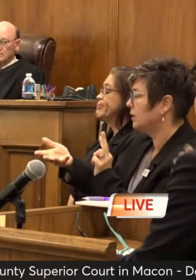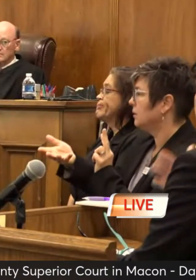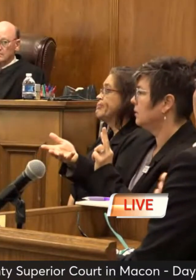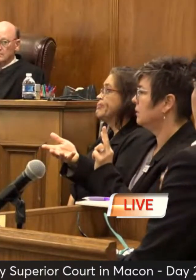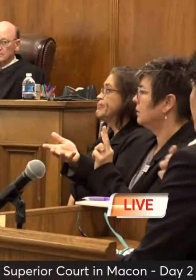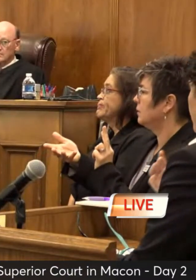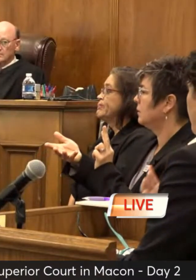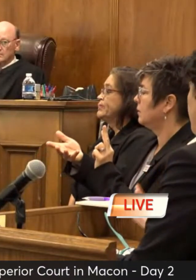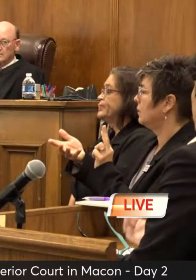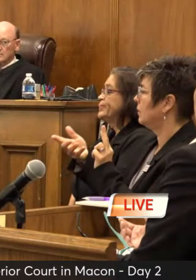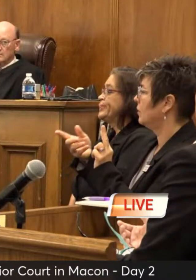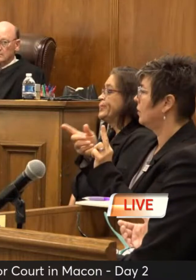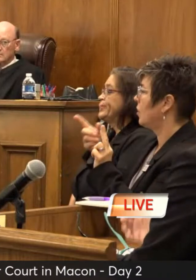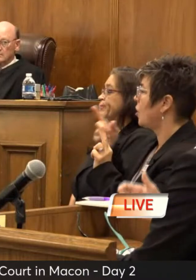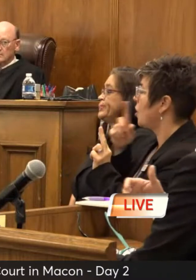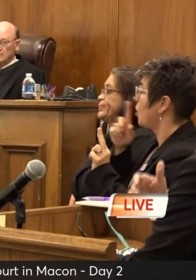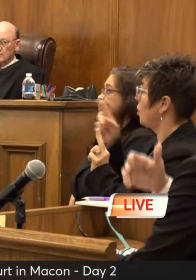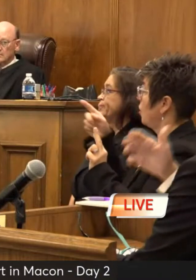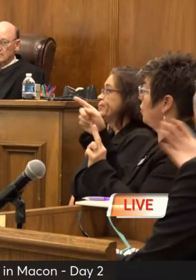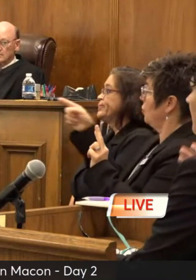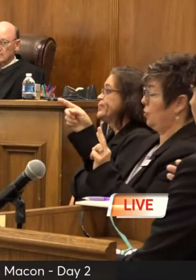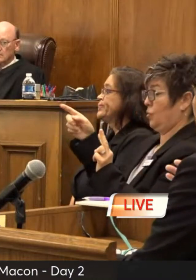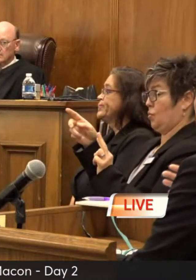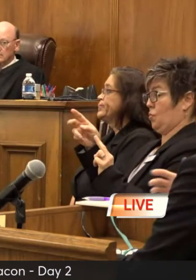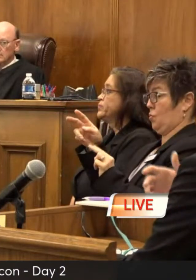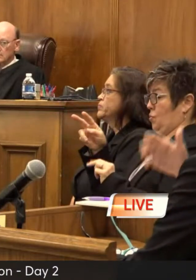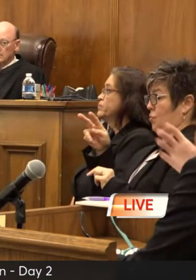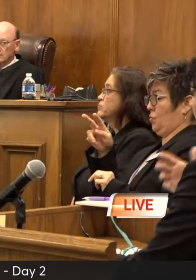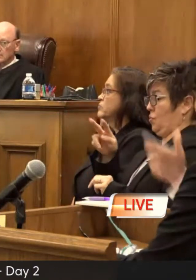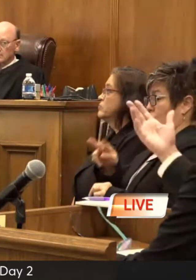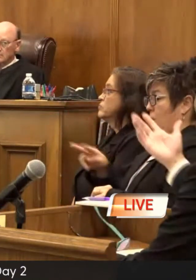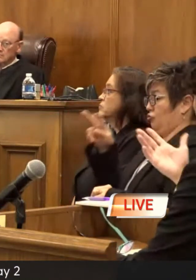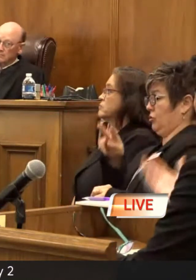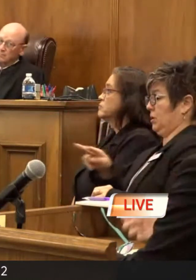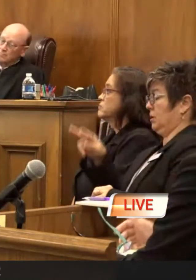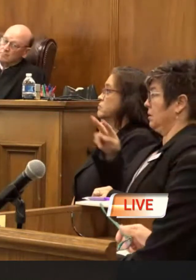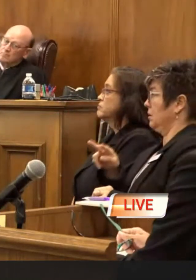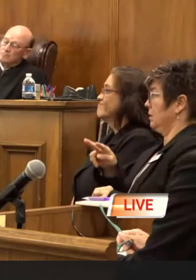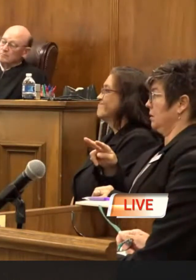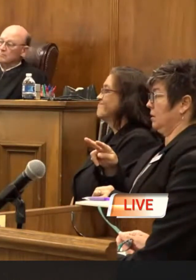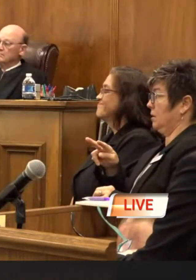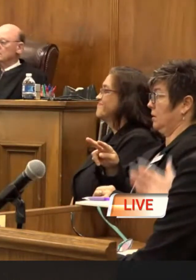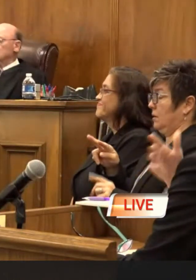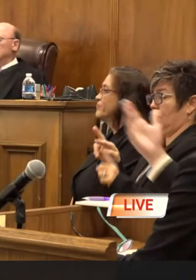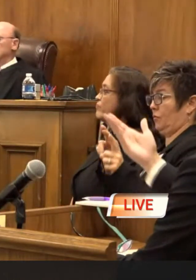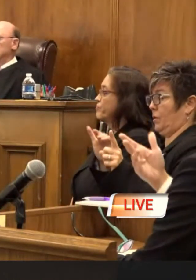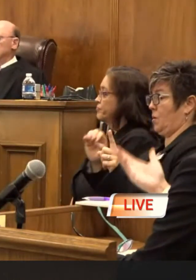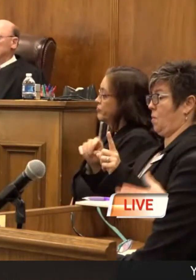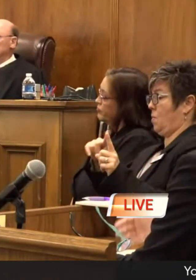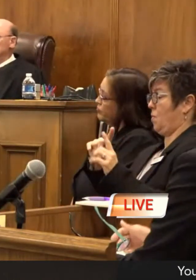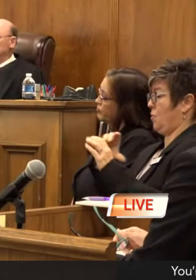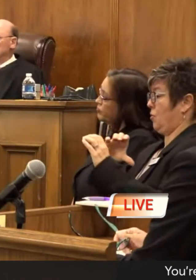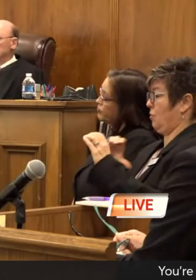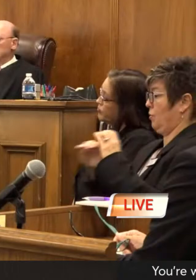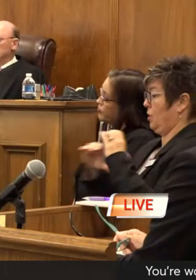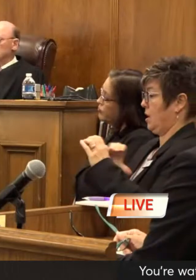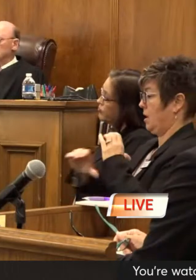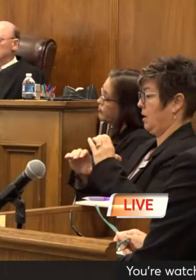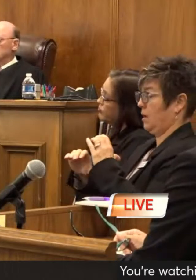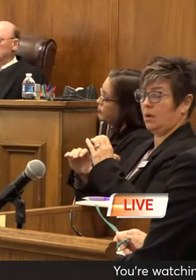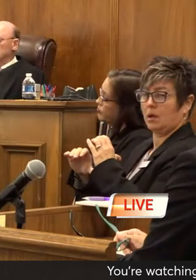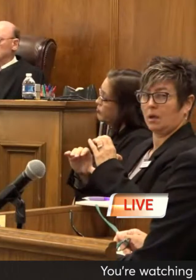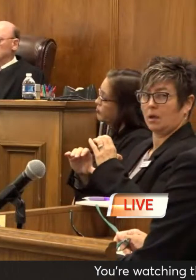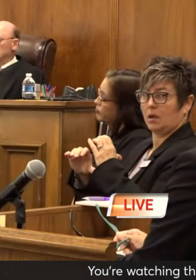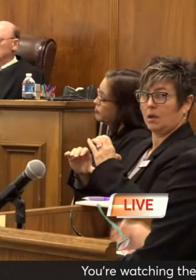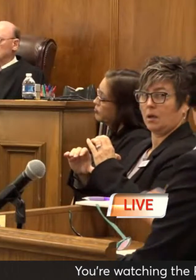you watching Mr. Harris communicate and is, as you all are communicating?